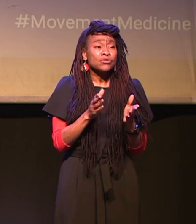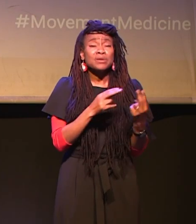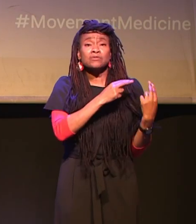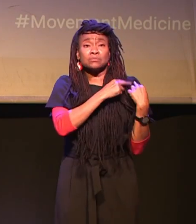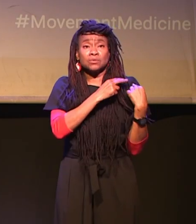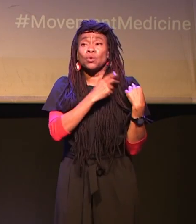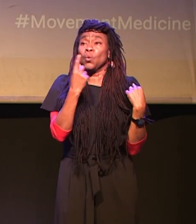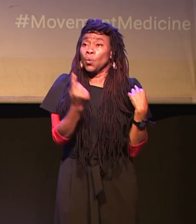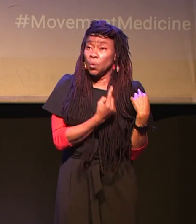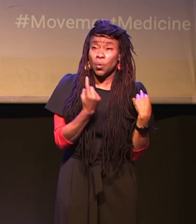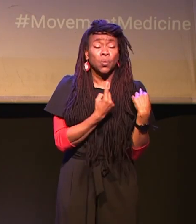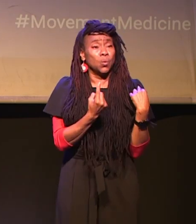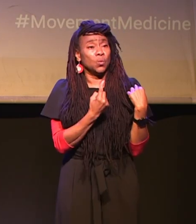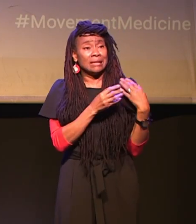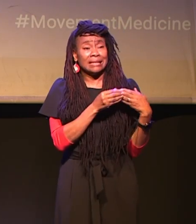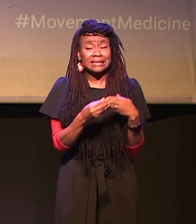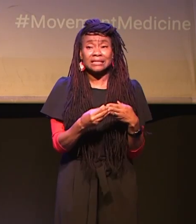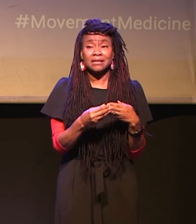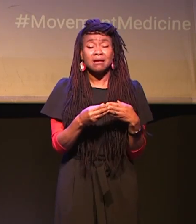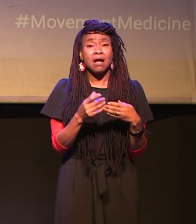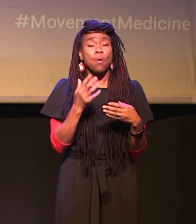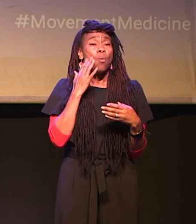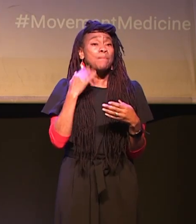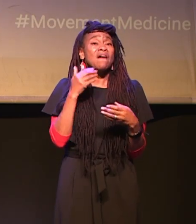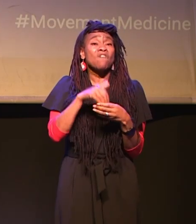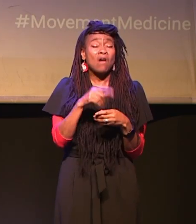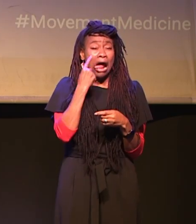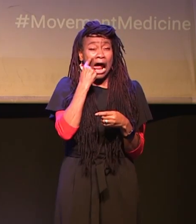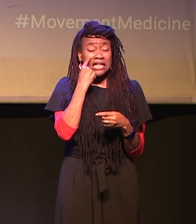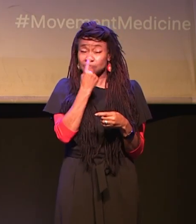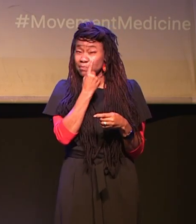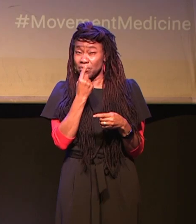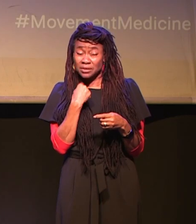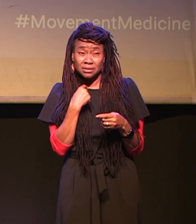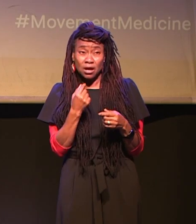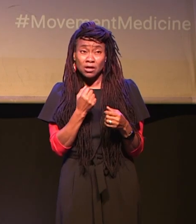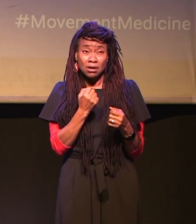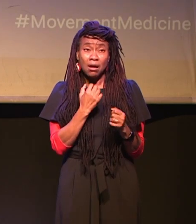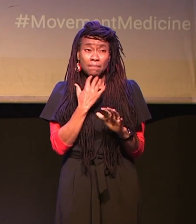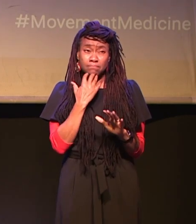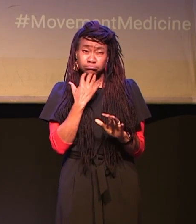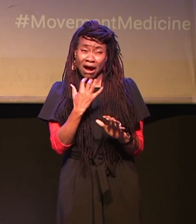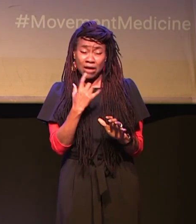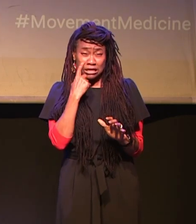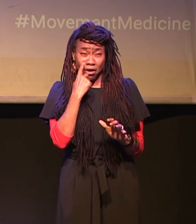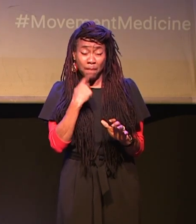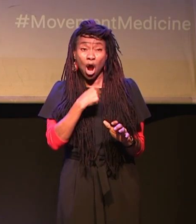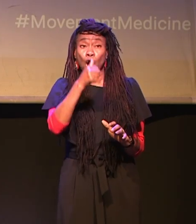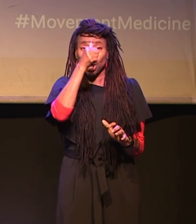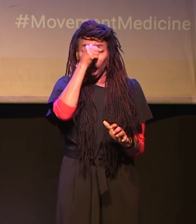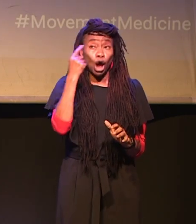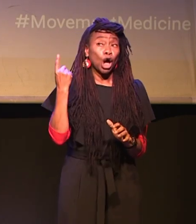I can speak for myself. Like, anytime that I'm in a bold experiment, I know who I'm answering to because I know those people are at my back.